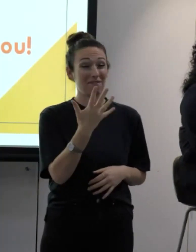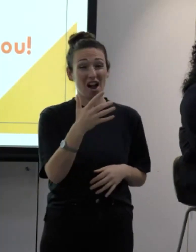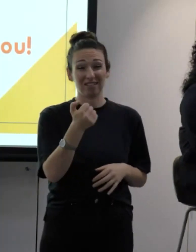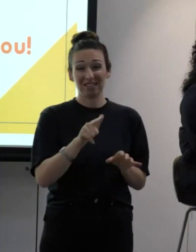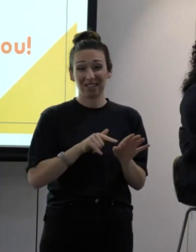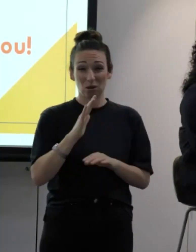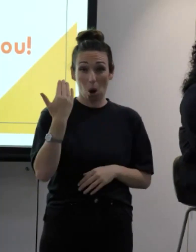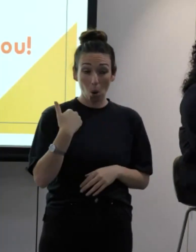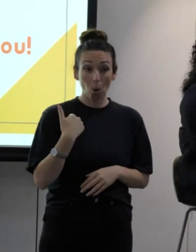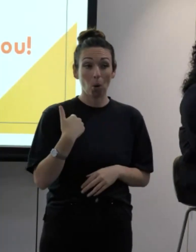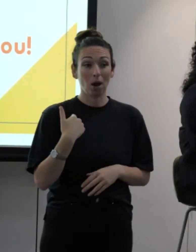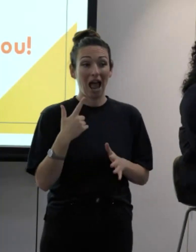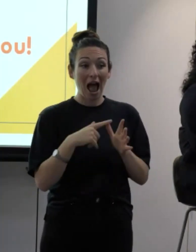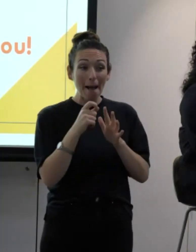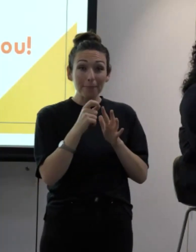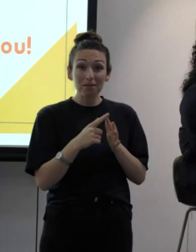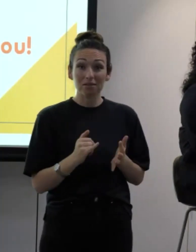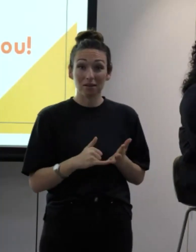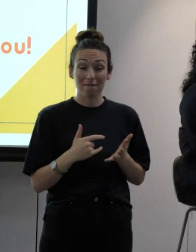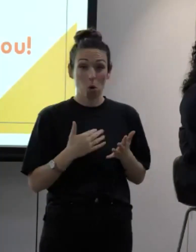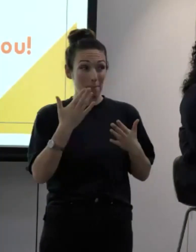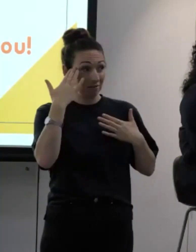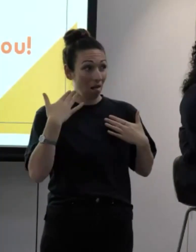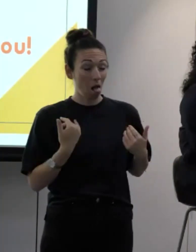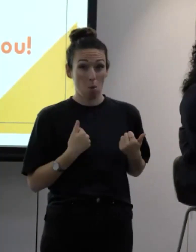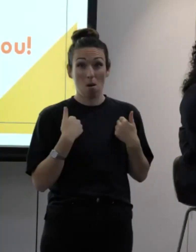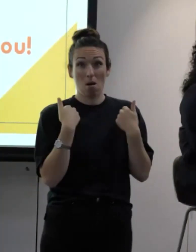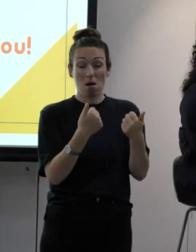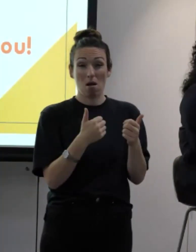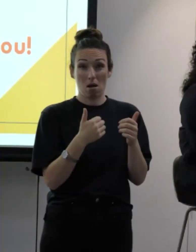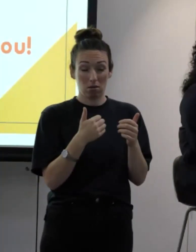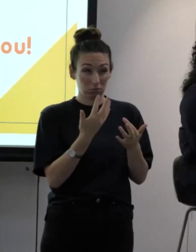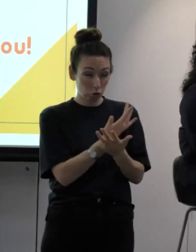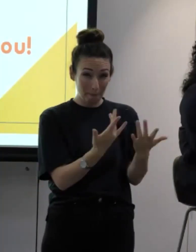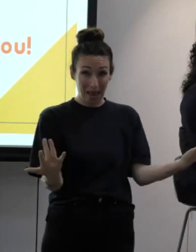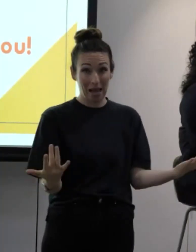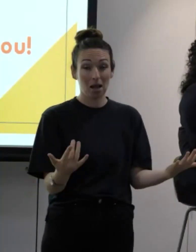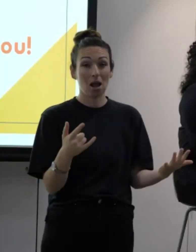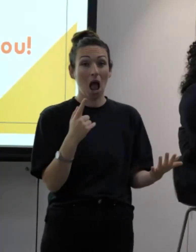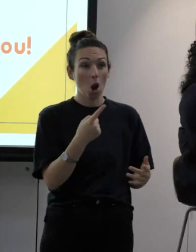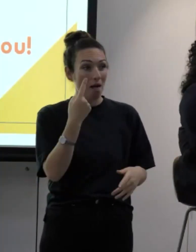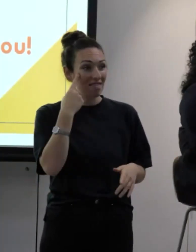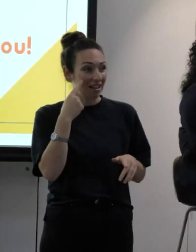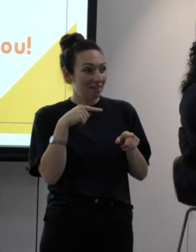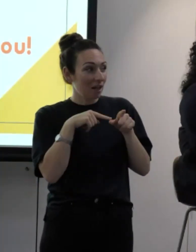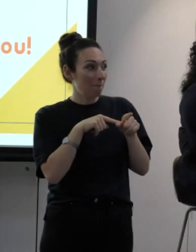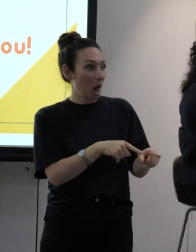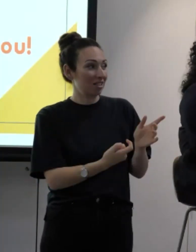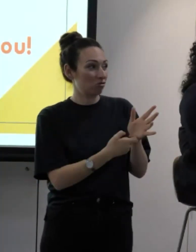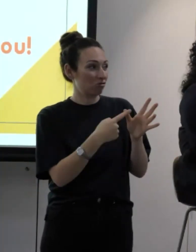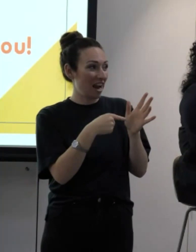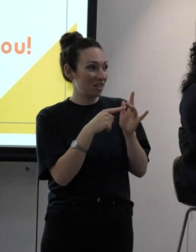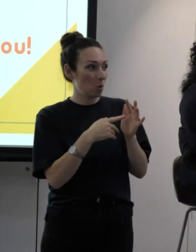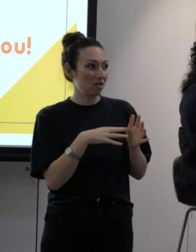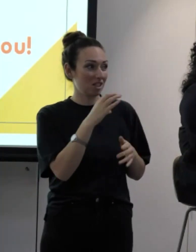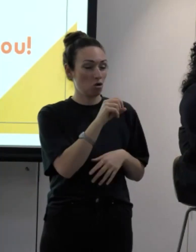ago, apps for mental health were all the rage, and it's going to change the game. And I think the compliance rate was 0.1%. Very,